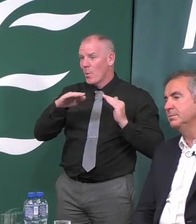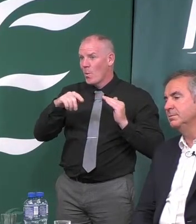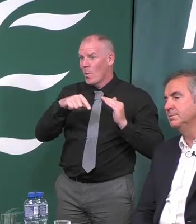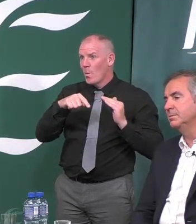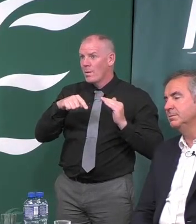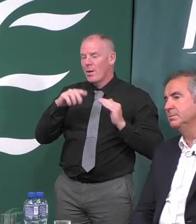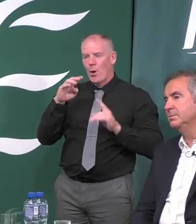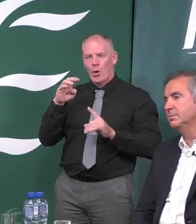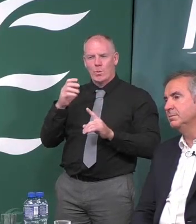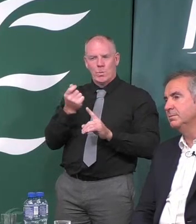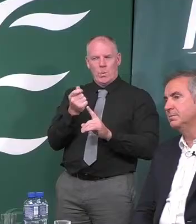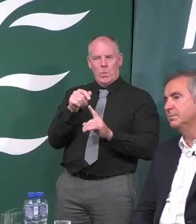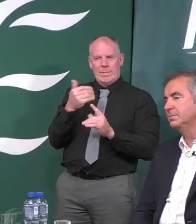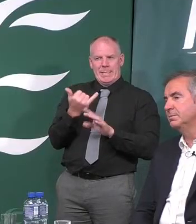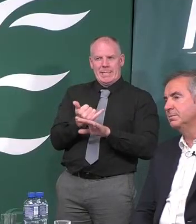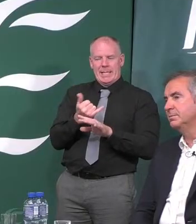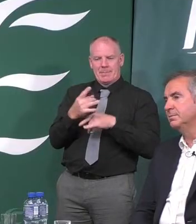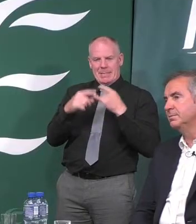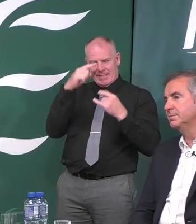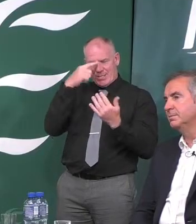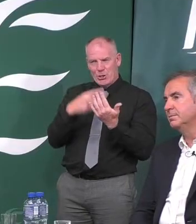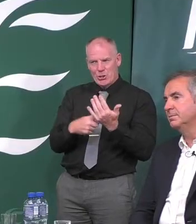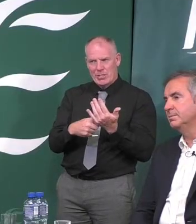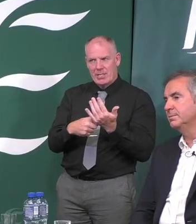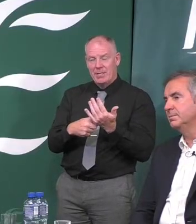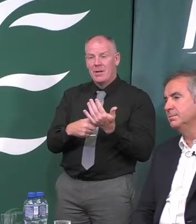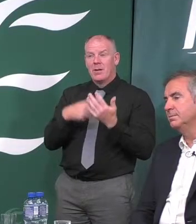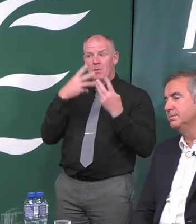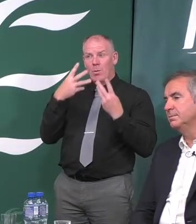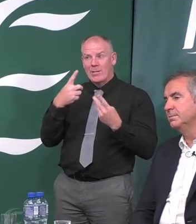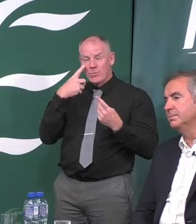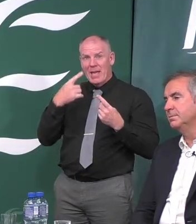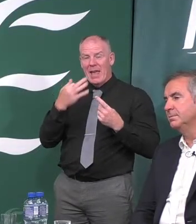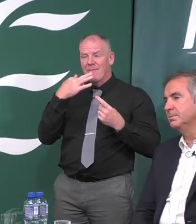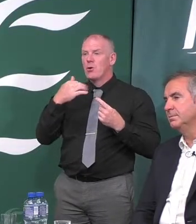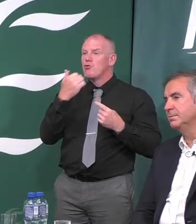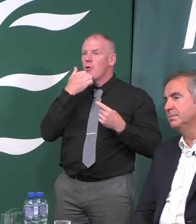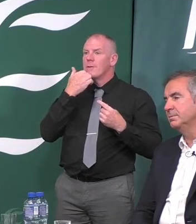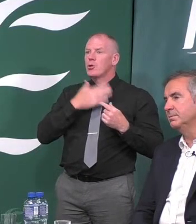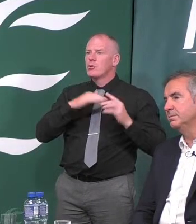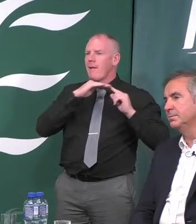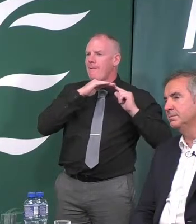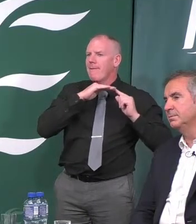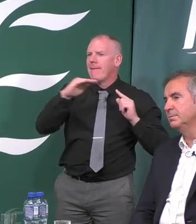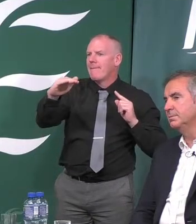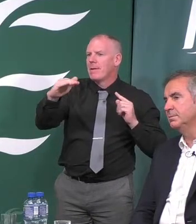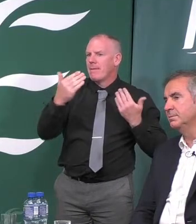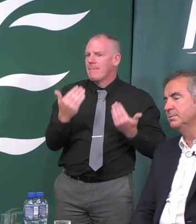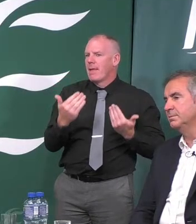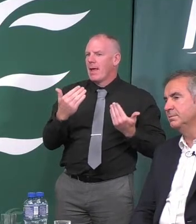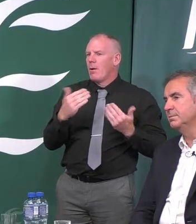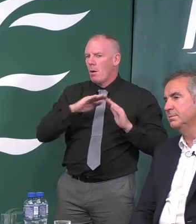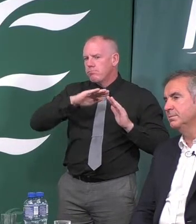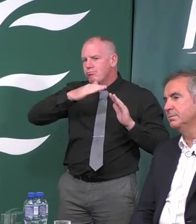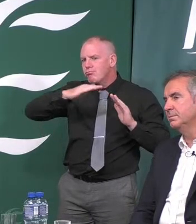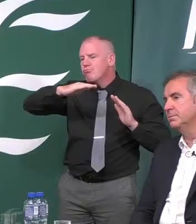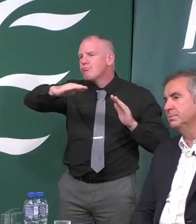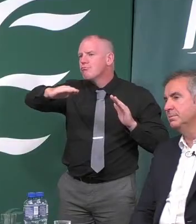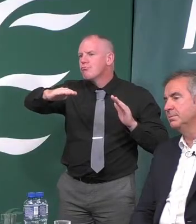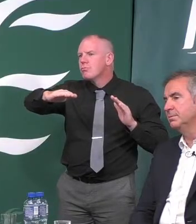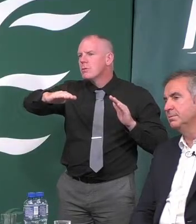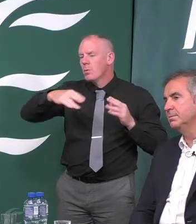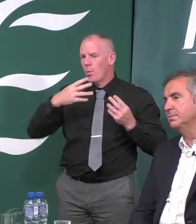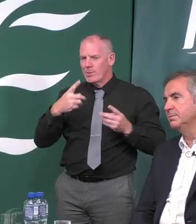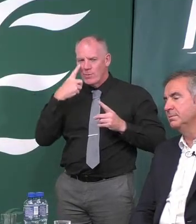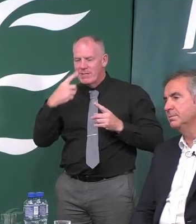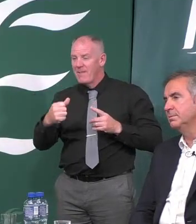it's quite early, and we want to see that if it is a true plateau, we want to see further evidence of that. And unfortunately, the hard answers only time will tell.